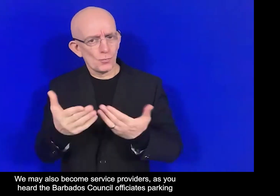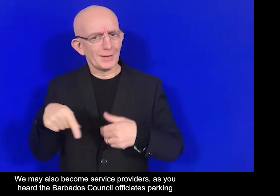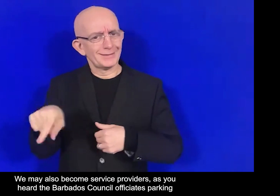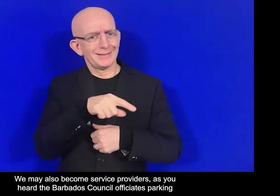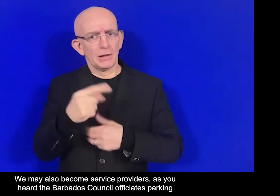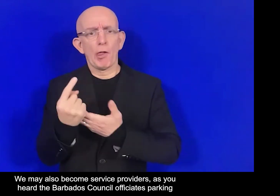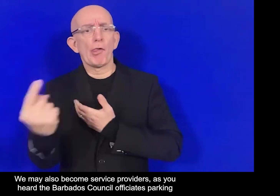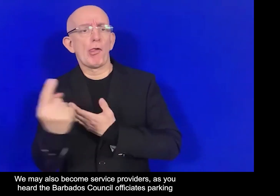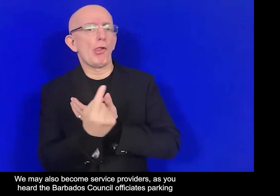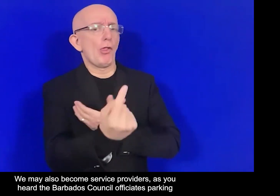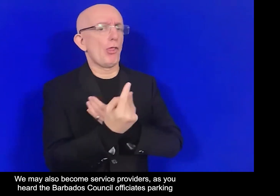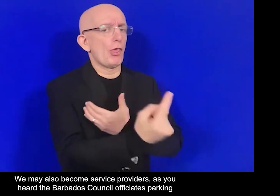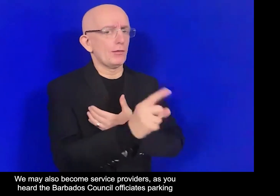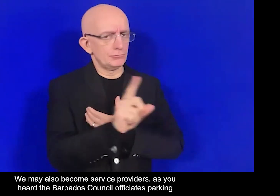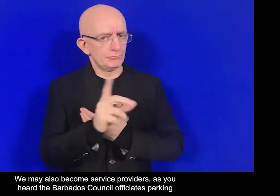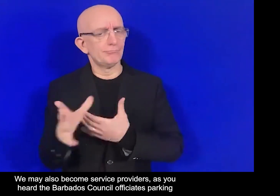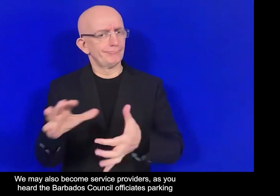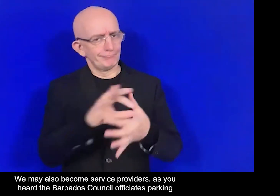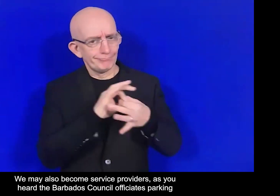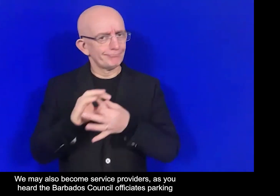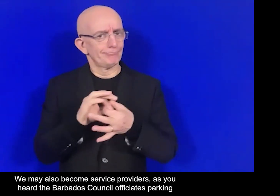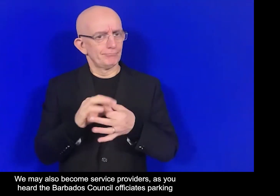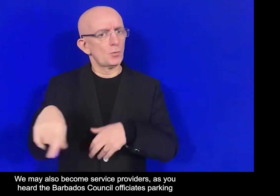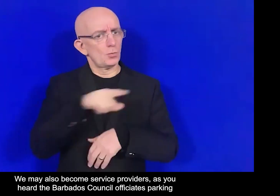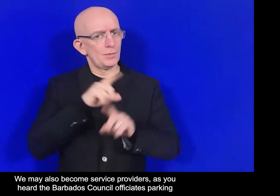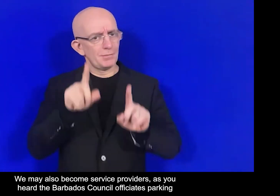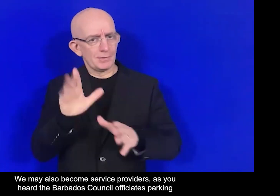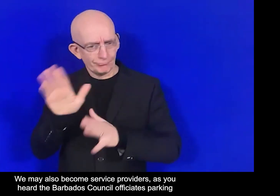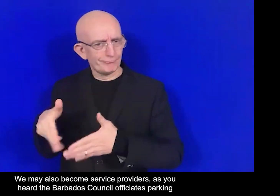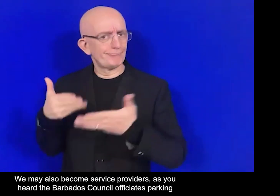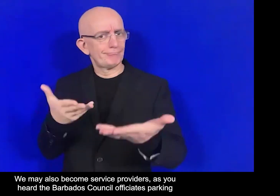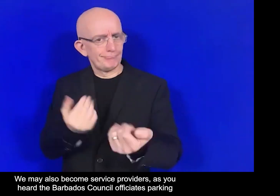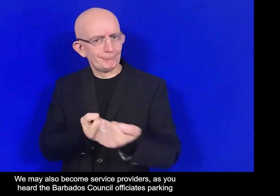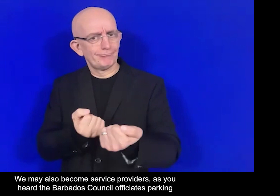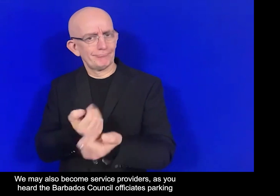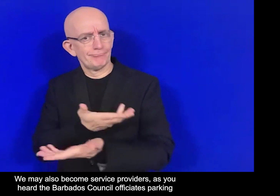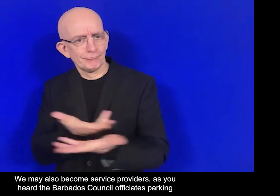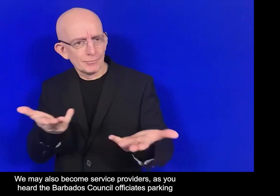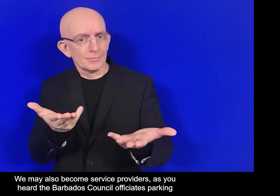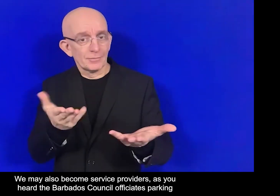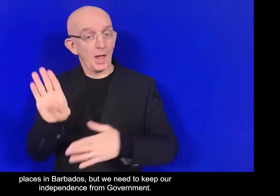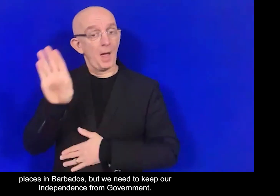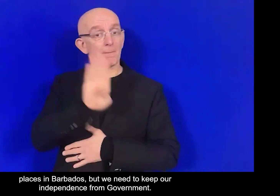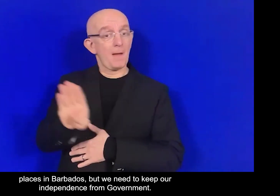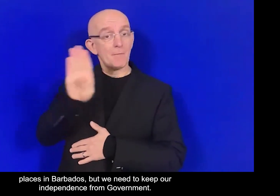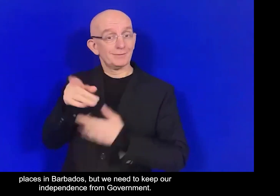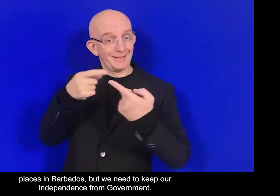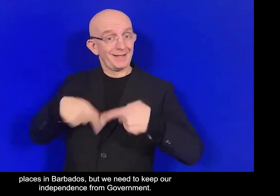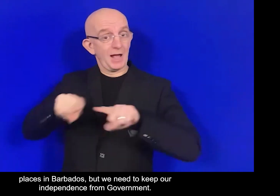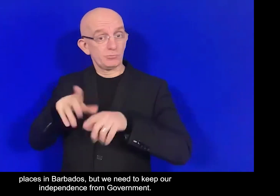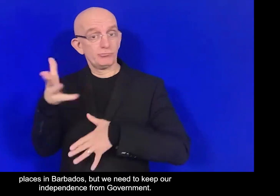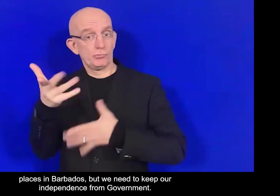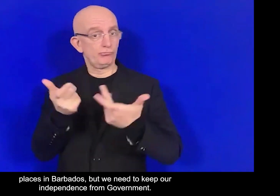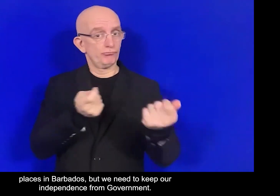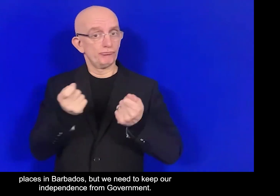We may also become service providers. As you heard, the Barbados Council officiates parking places in